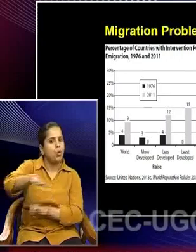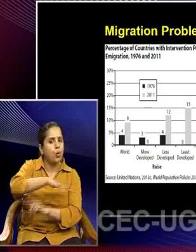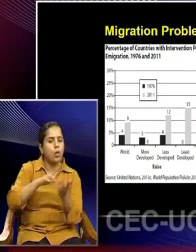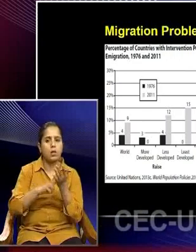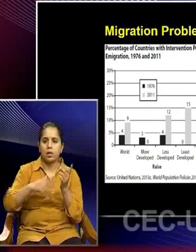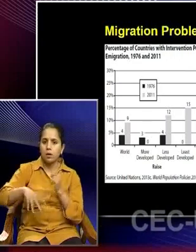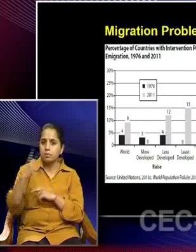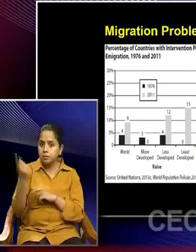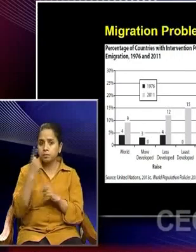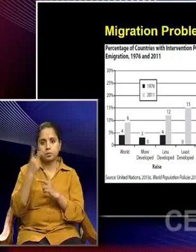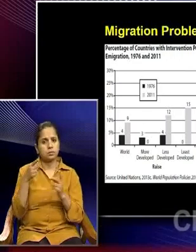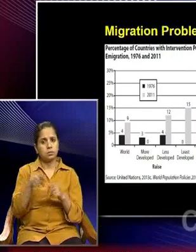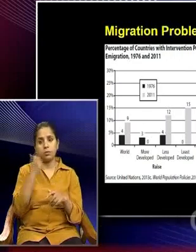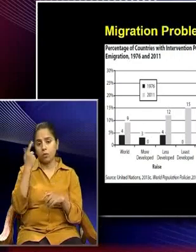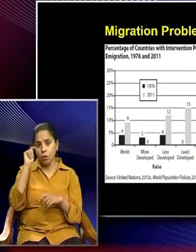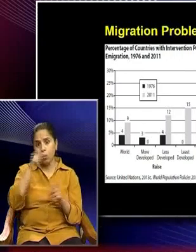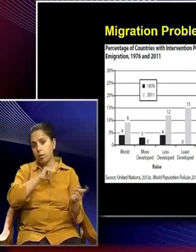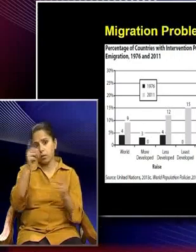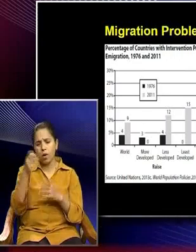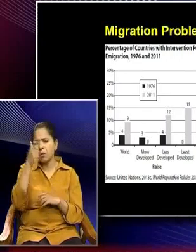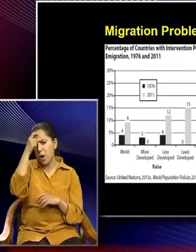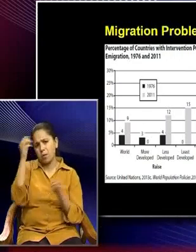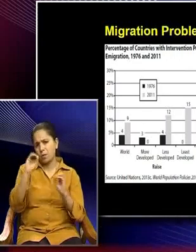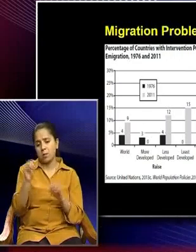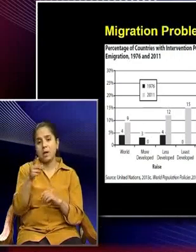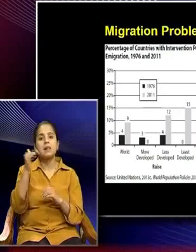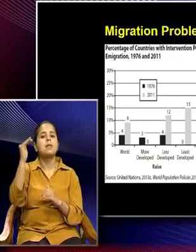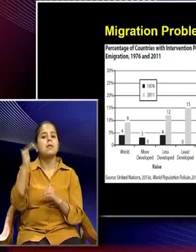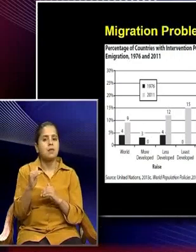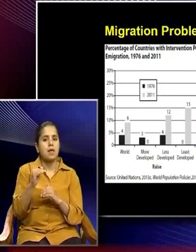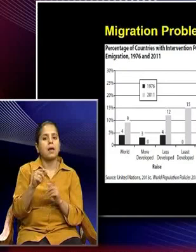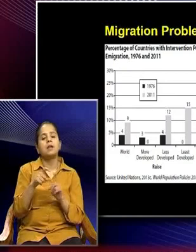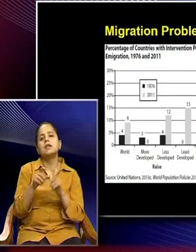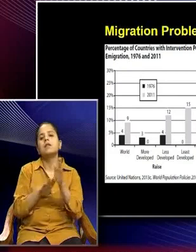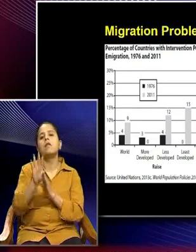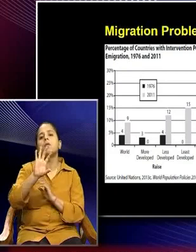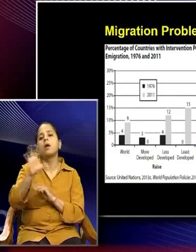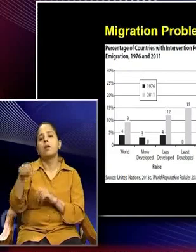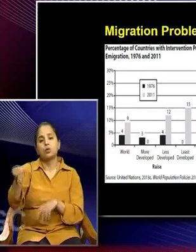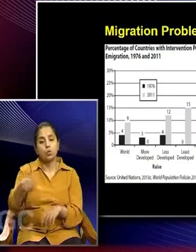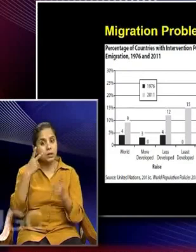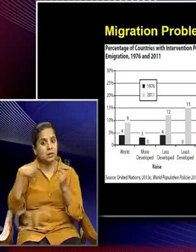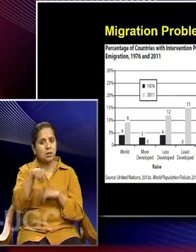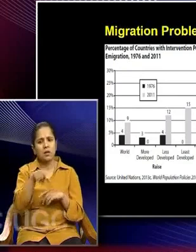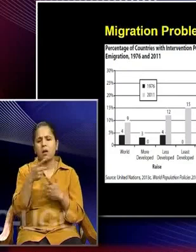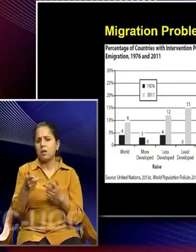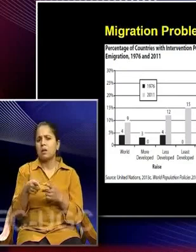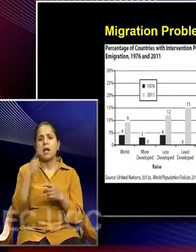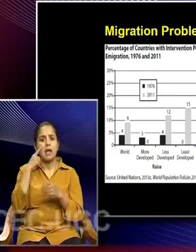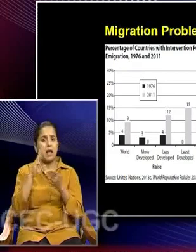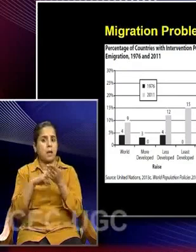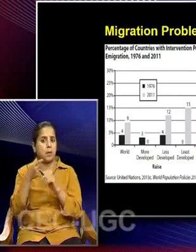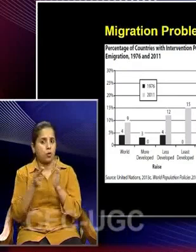go and work abroad, that is not a problem for the West. But if you look at the less developed countries today, they have encouraged immigration